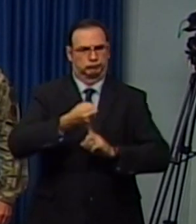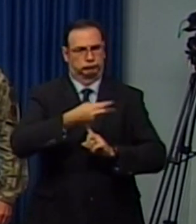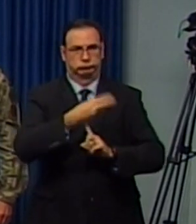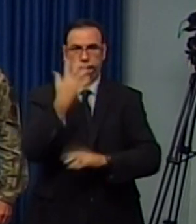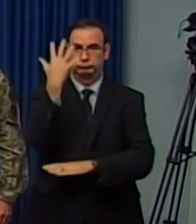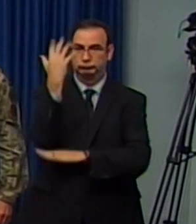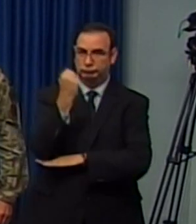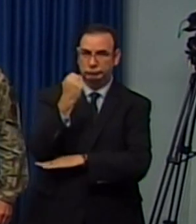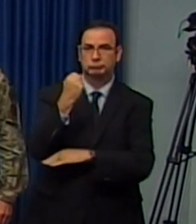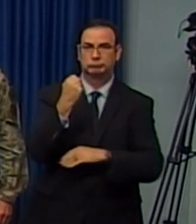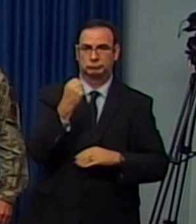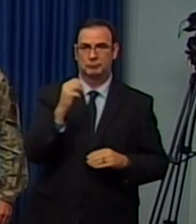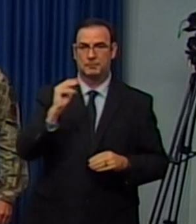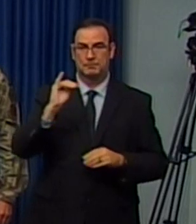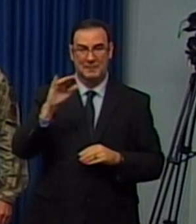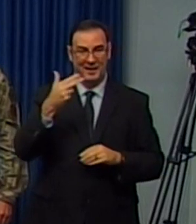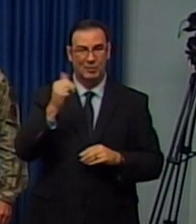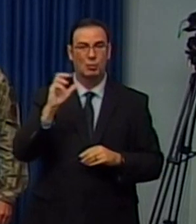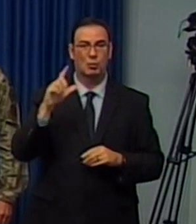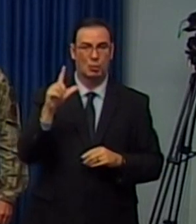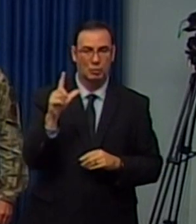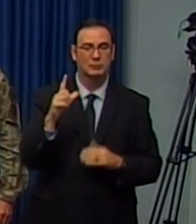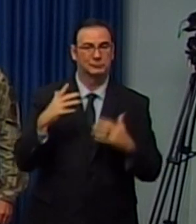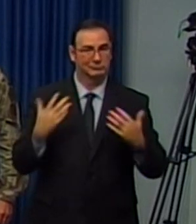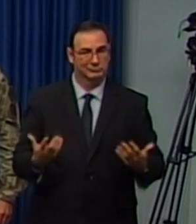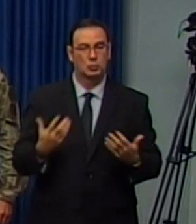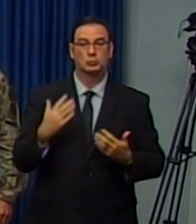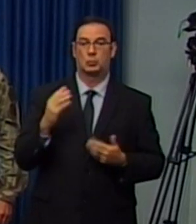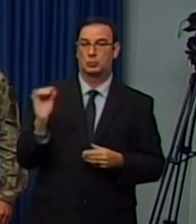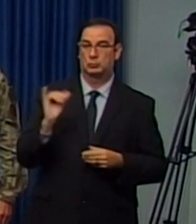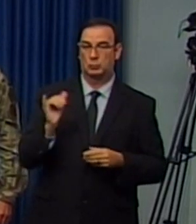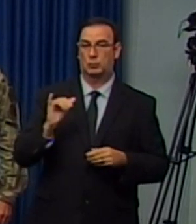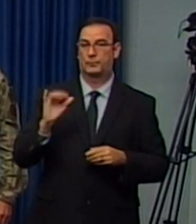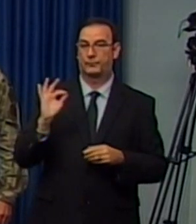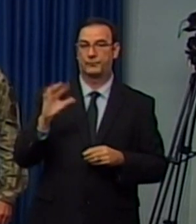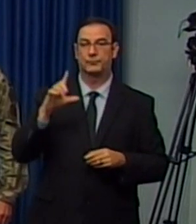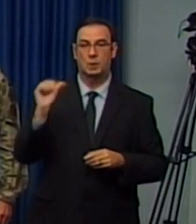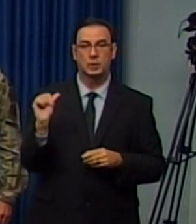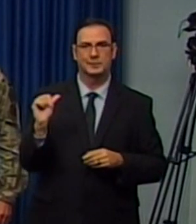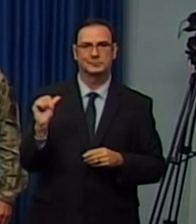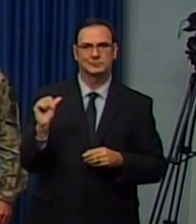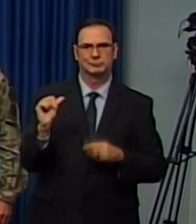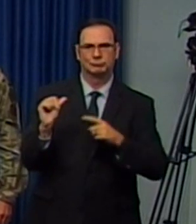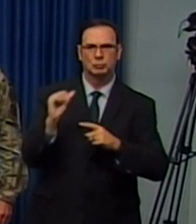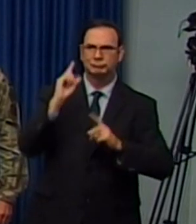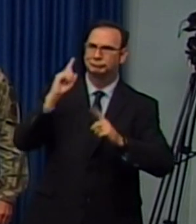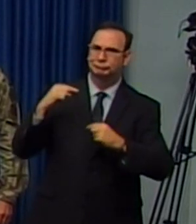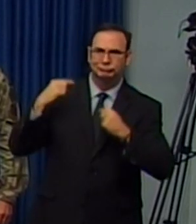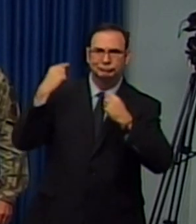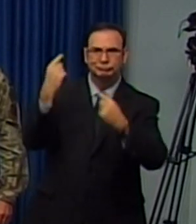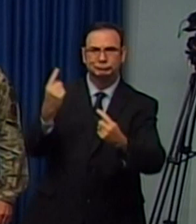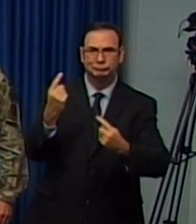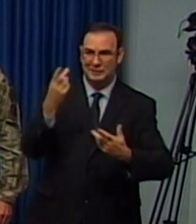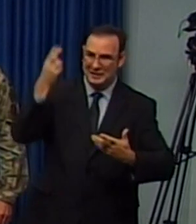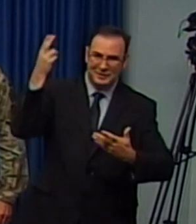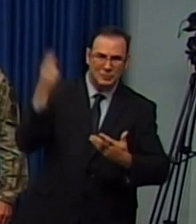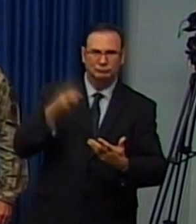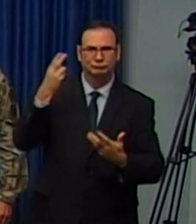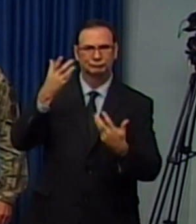160 miles per hour. Florida has had one hurricane in our history, the Labor Day hurricane